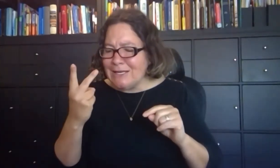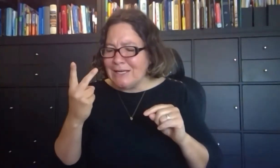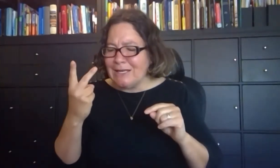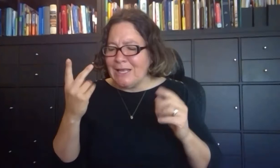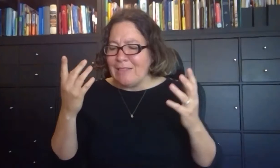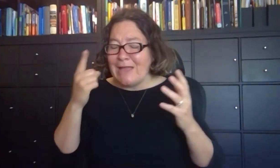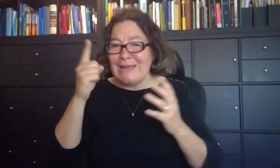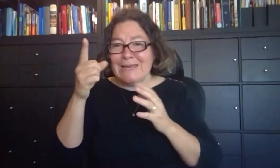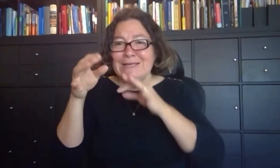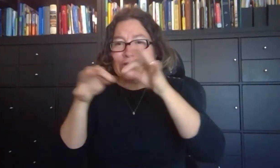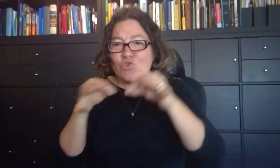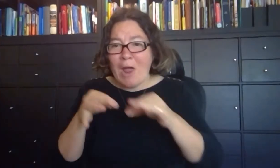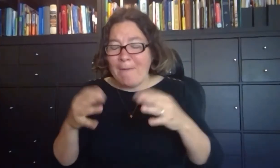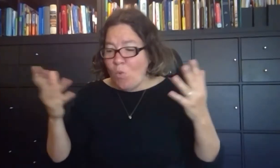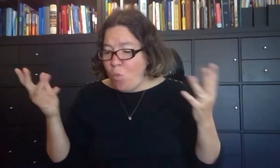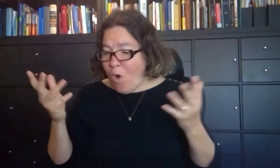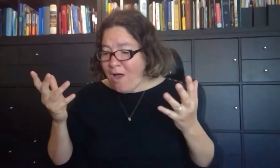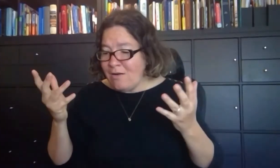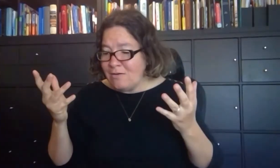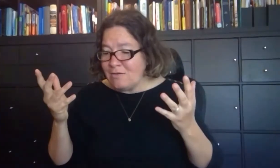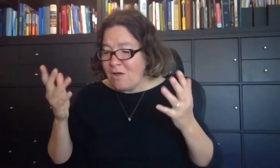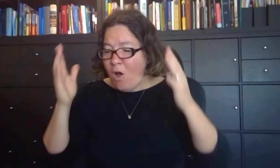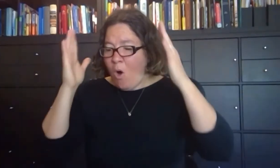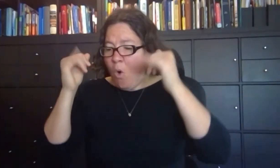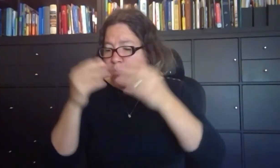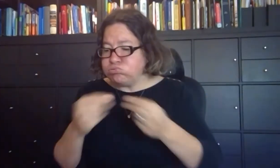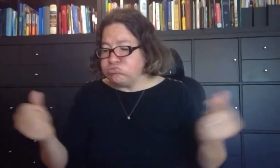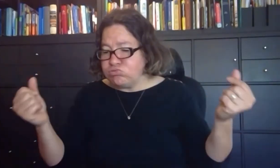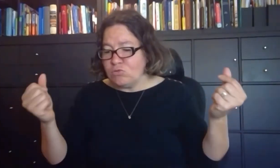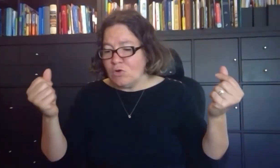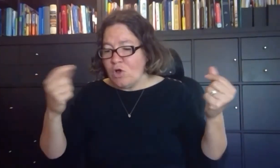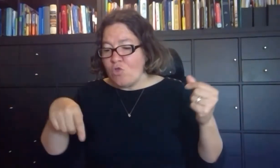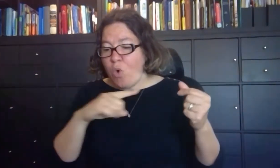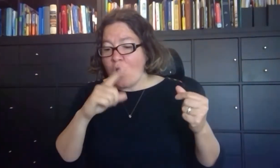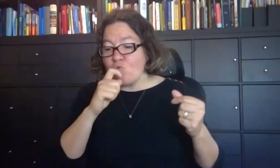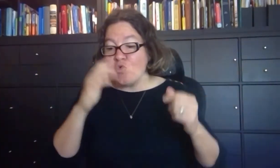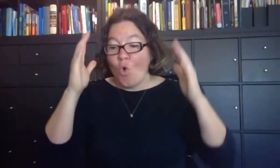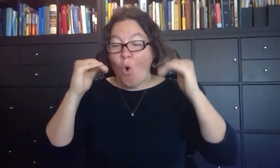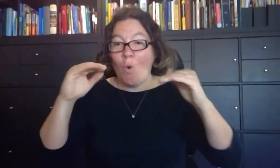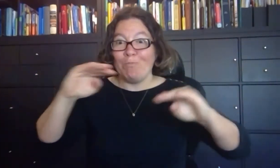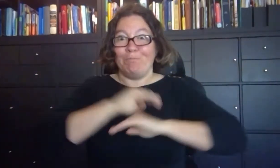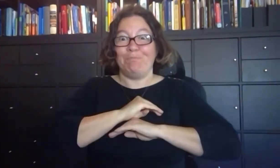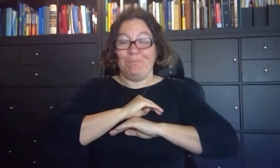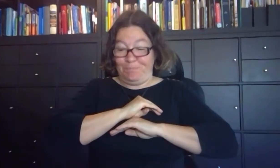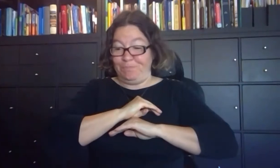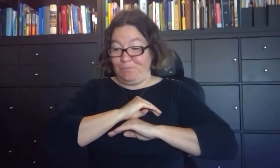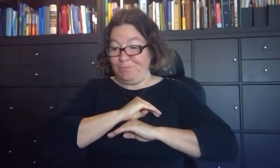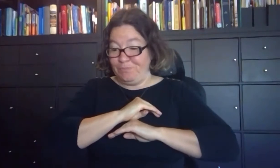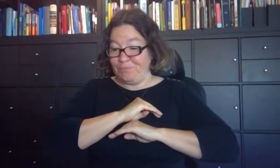Cleopas cannot see that he is describing his dashed hopes to the